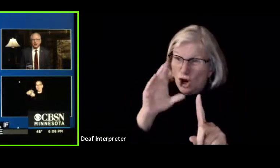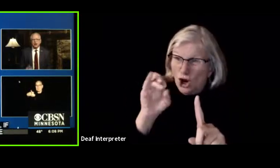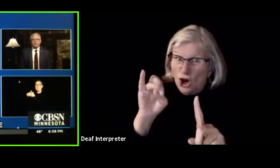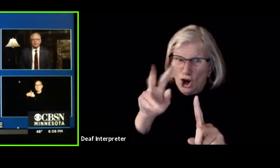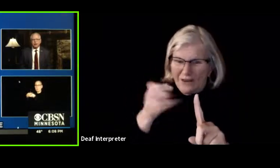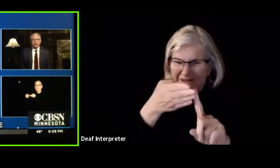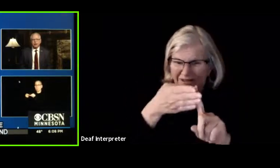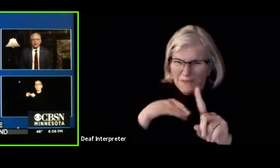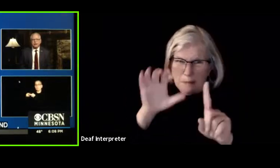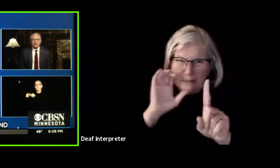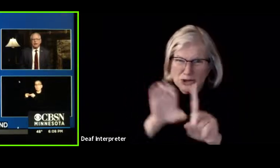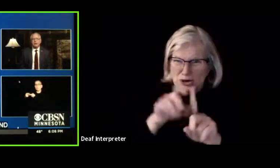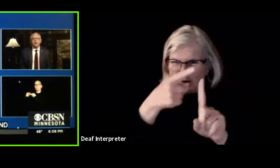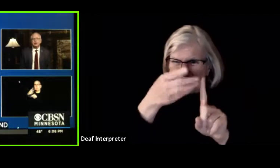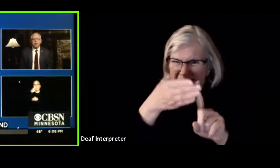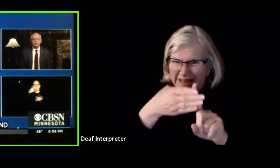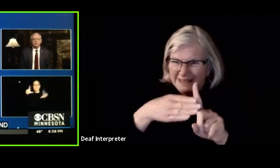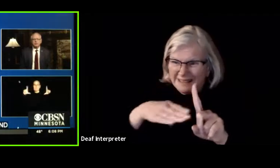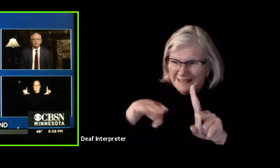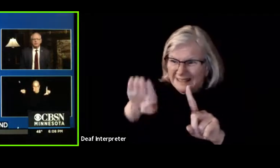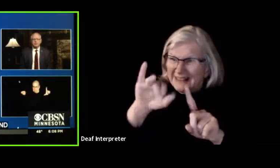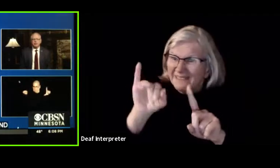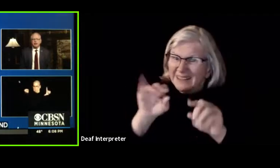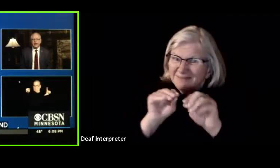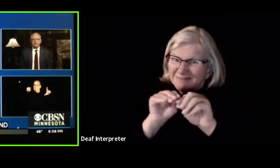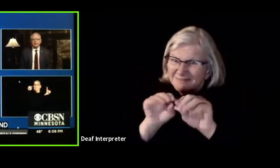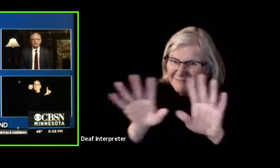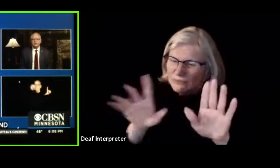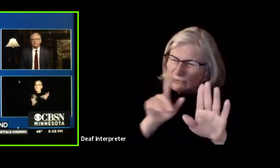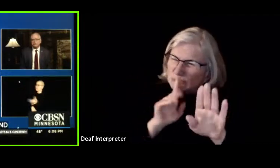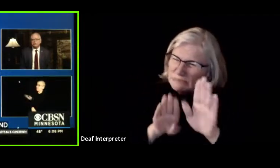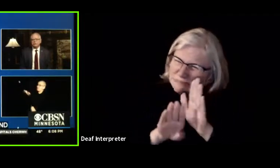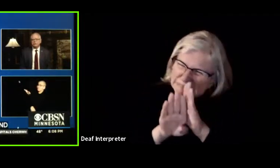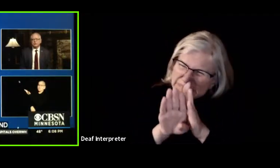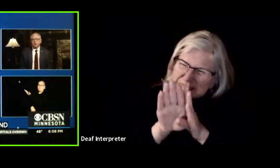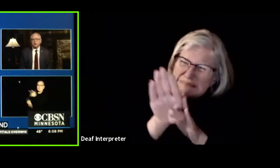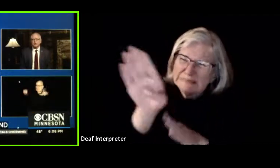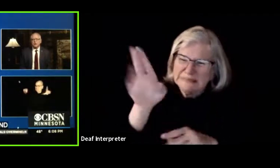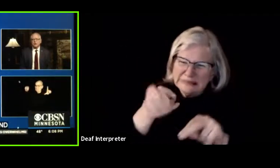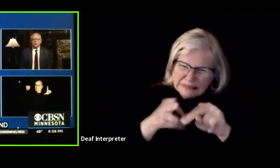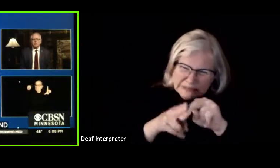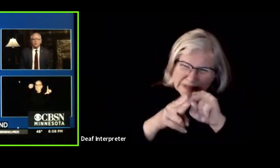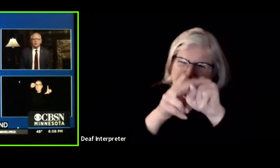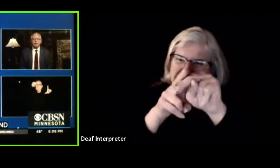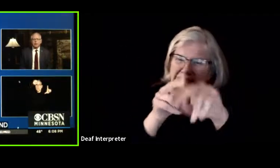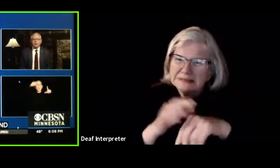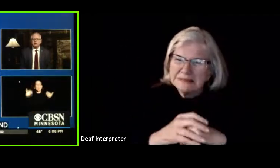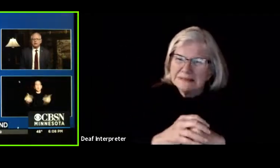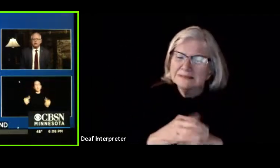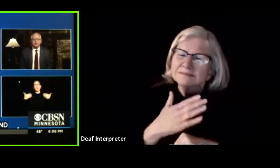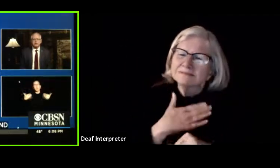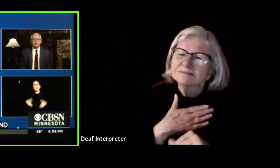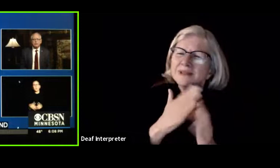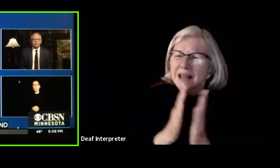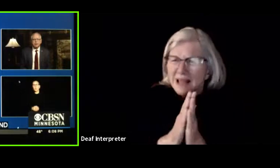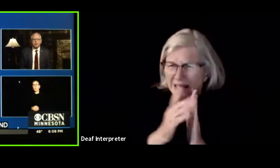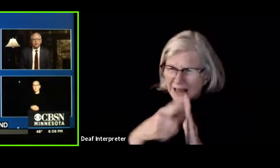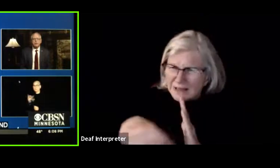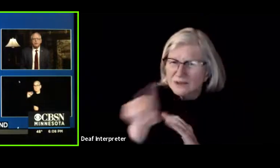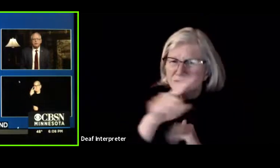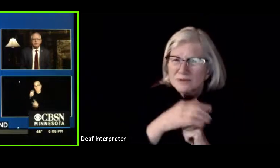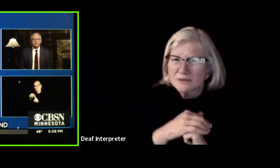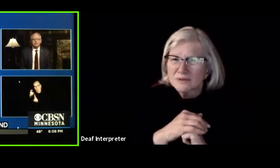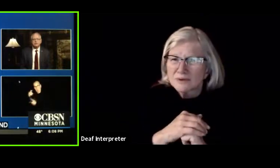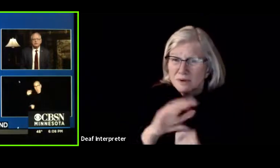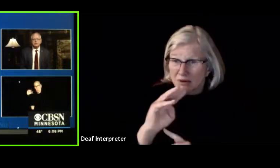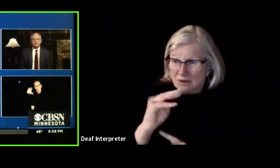going off the chart. And I want to note, Minnesotans, what was asked of you. If you look at this chart from March until September, we were